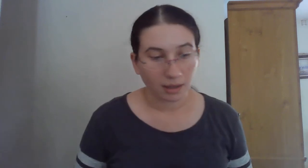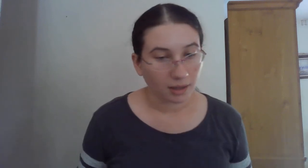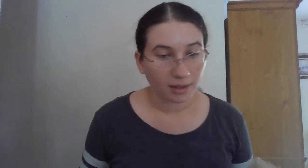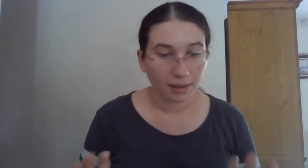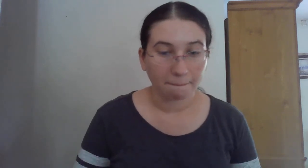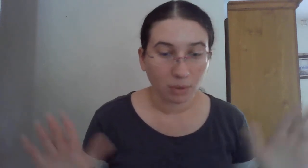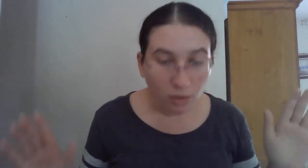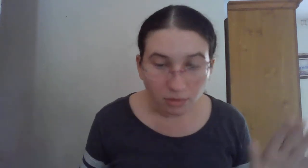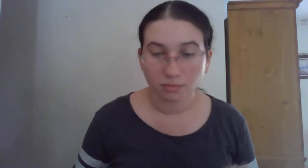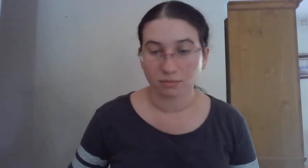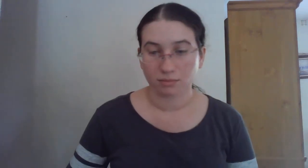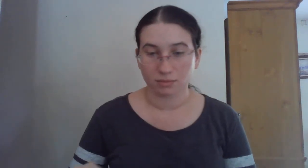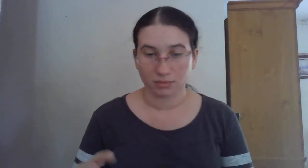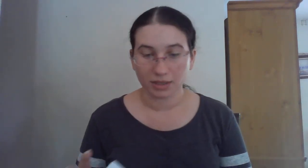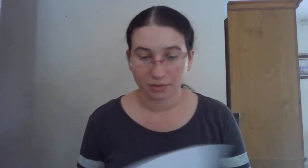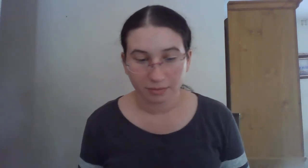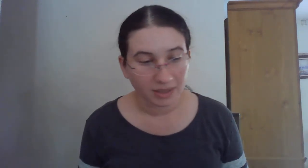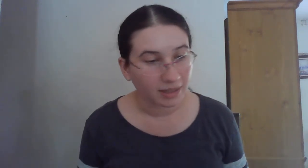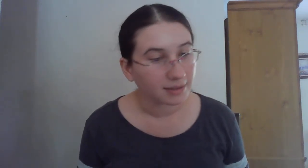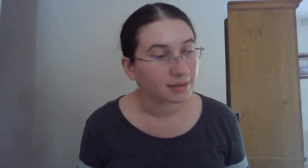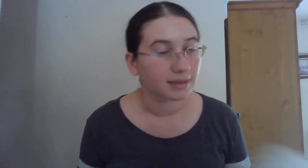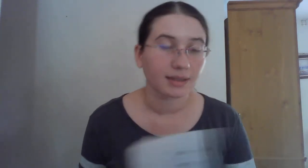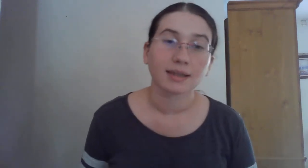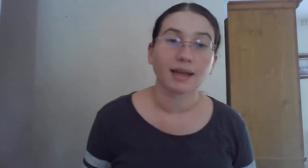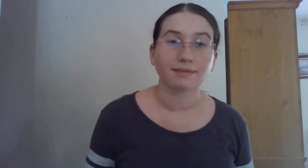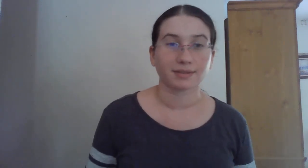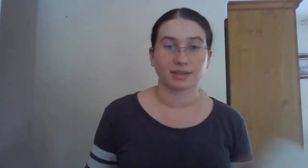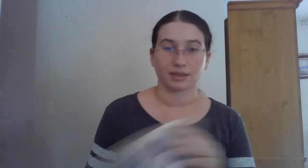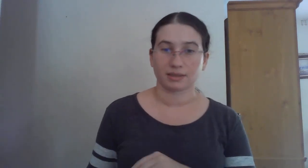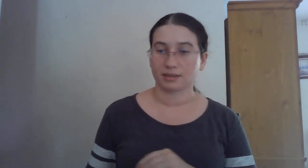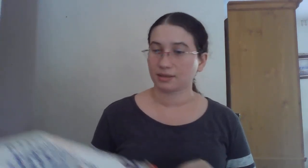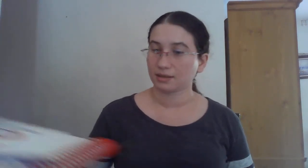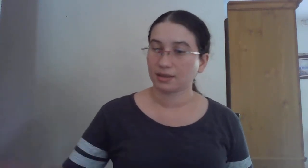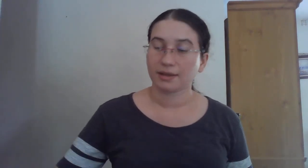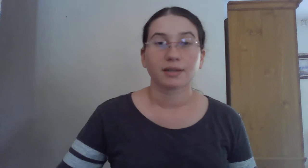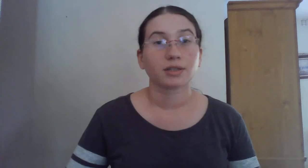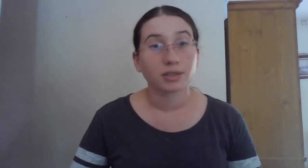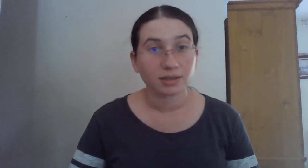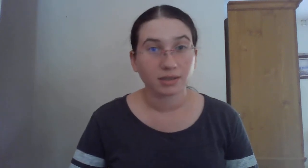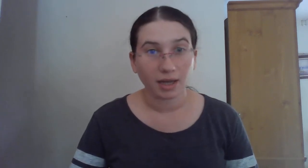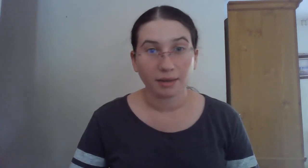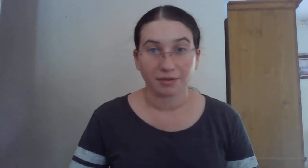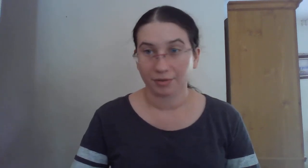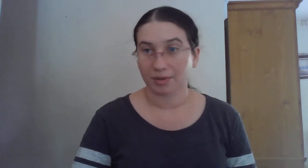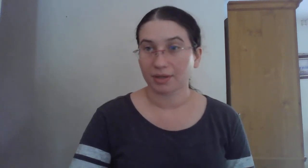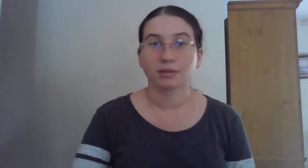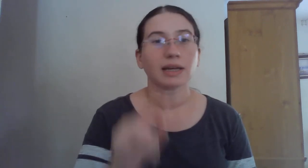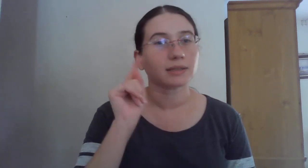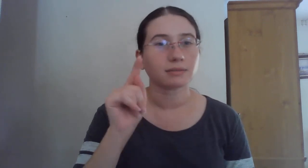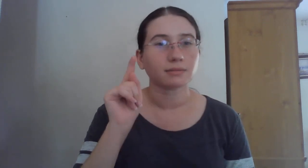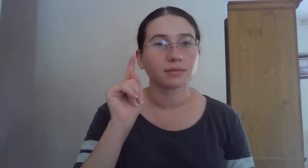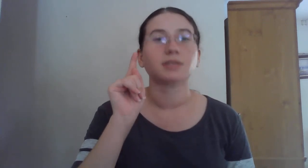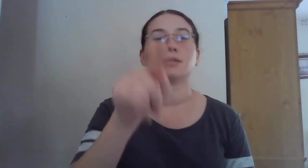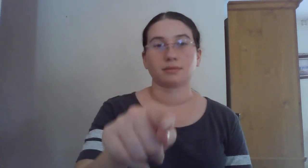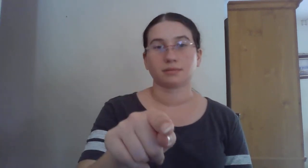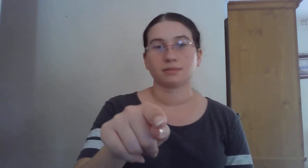And then boom! Next will be lesson 11. Good job, everybody. Listen,